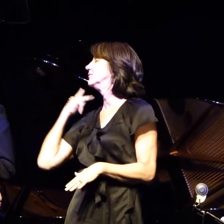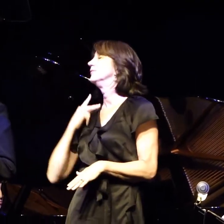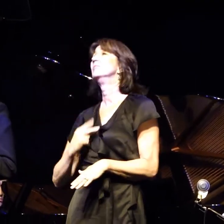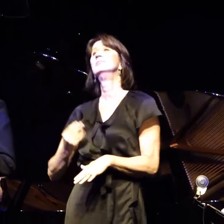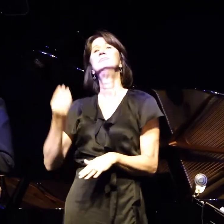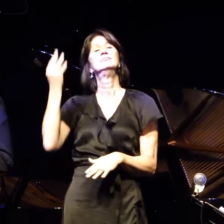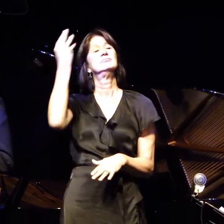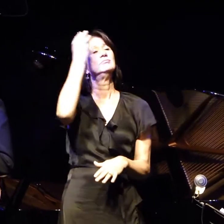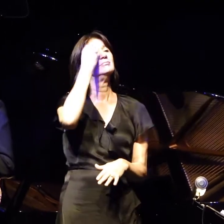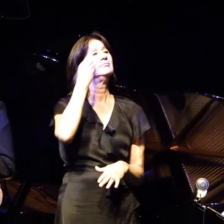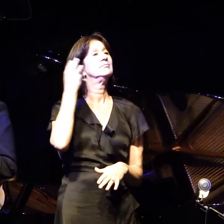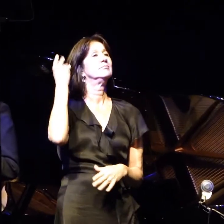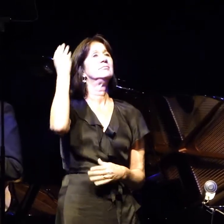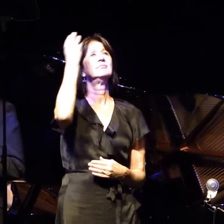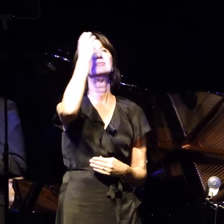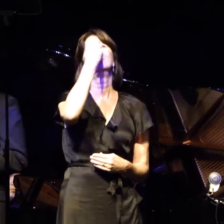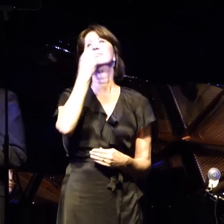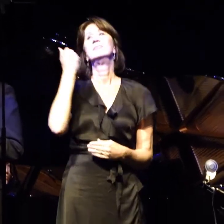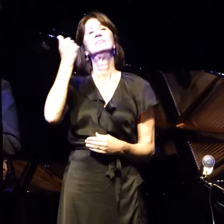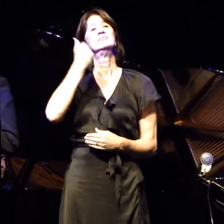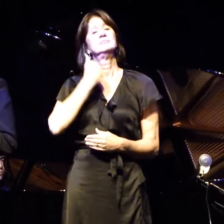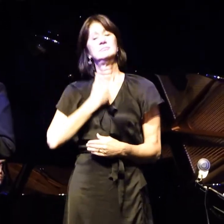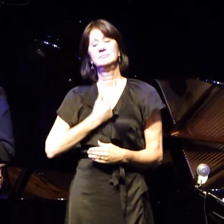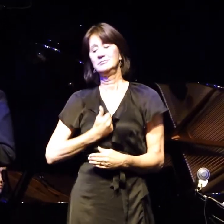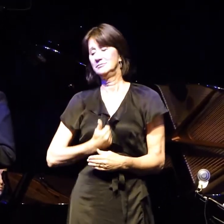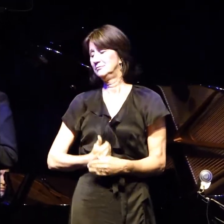I really don't know